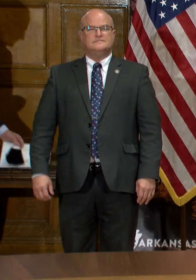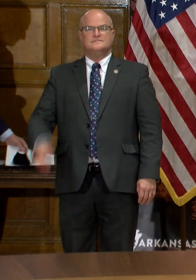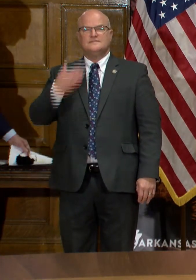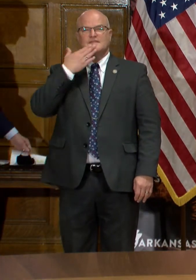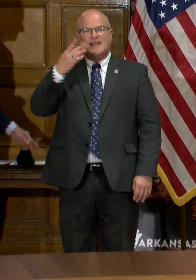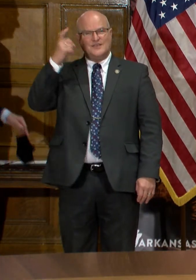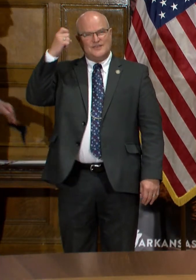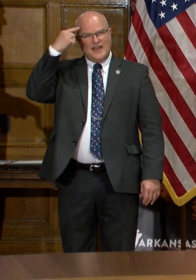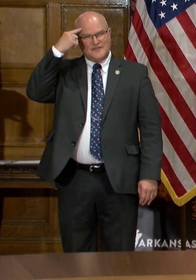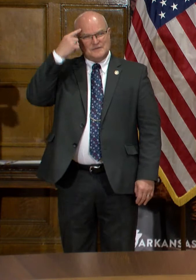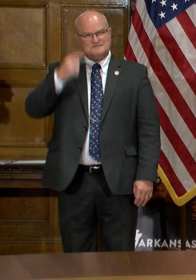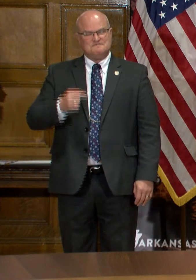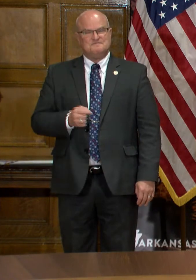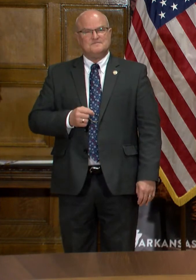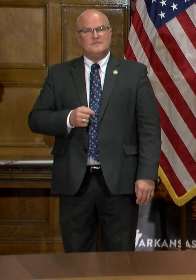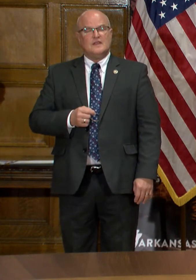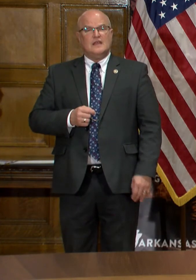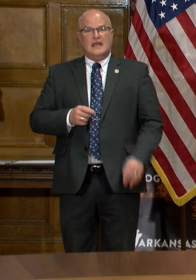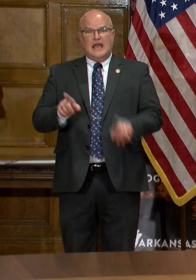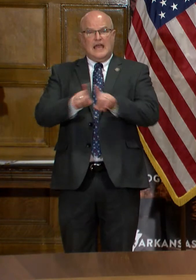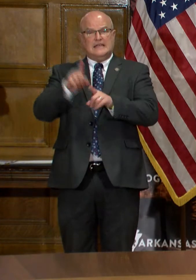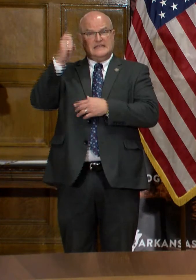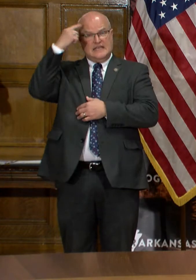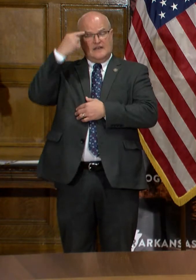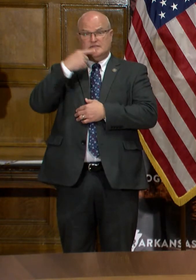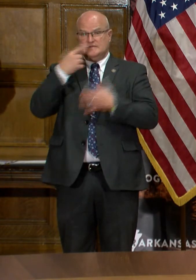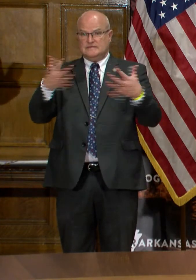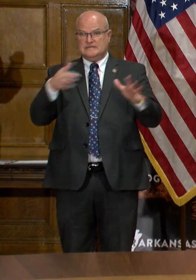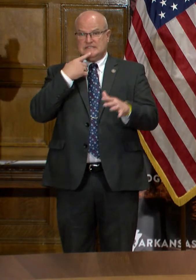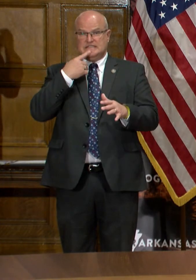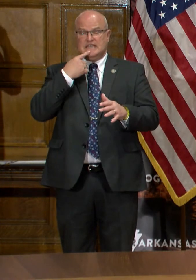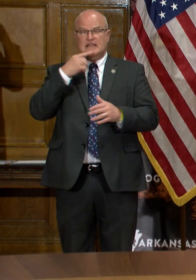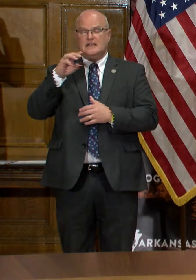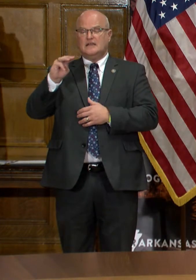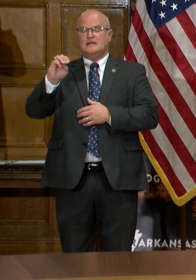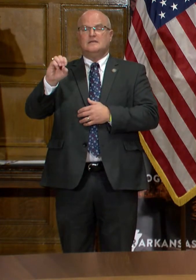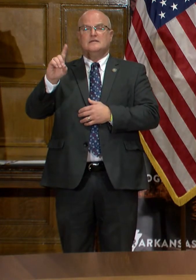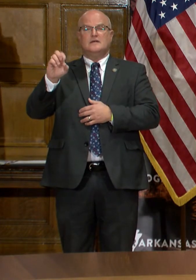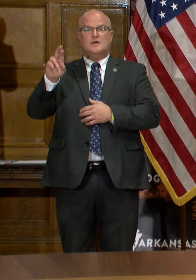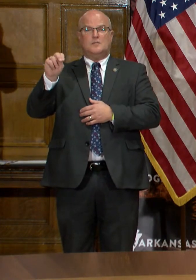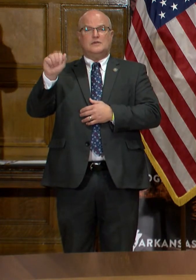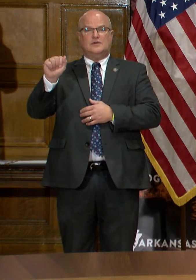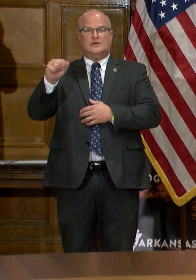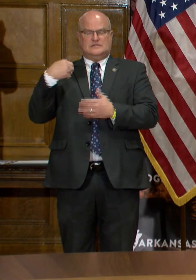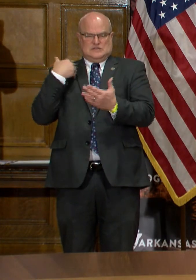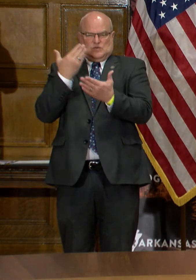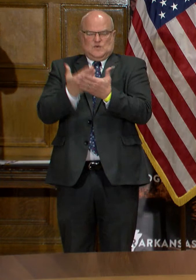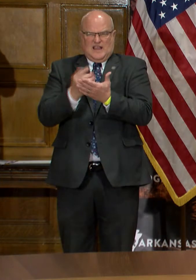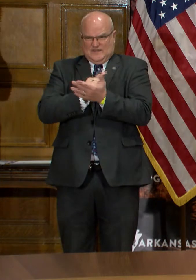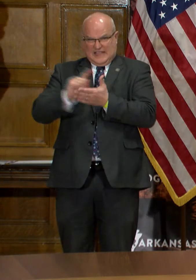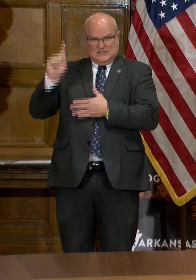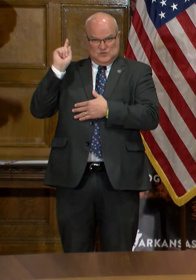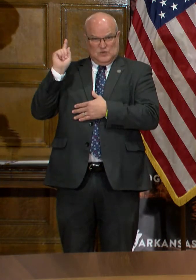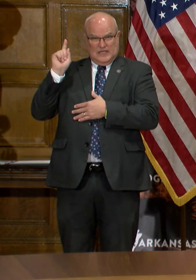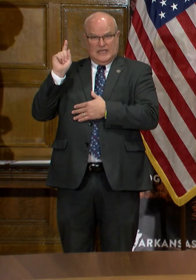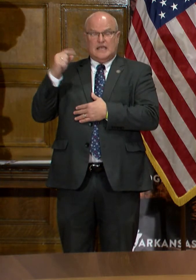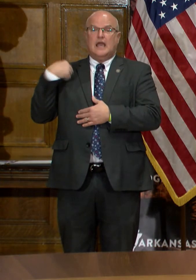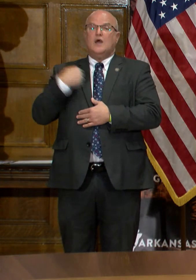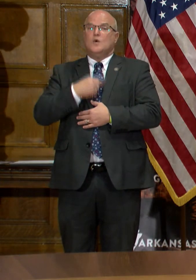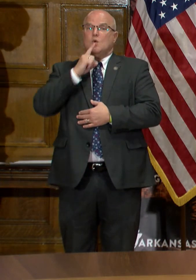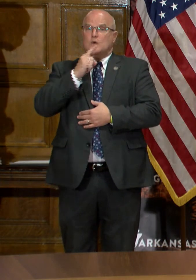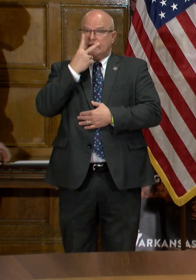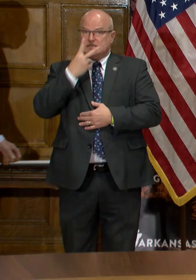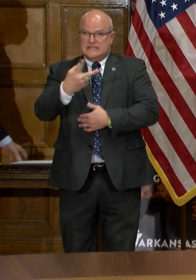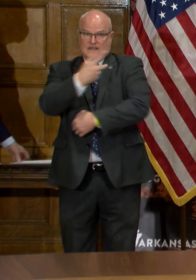Thank you, Governor. As the Governor mentioned, Moderna vaccines started arriving last week at our pharmacies. We definitely